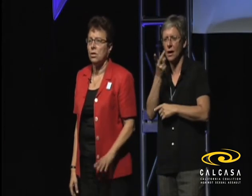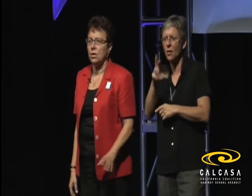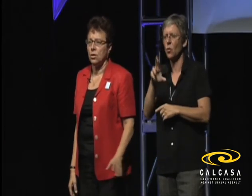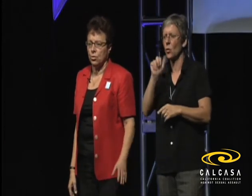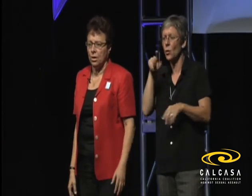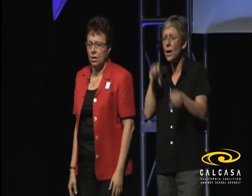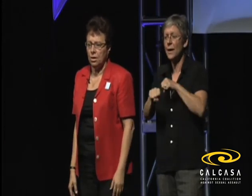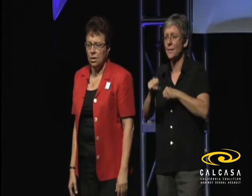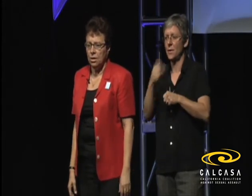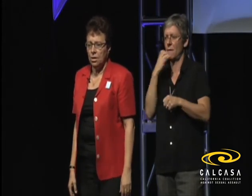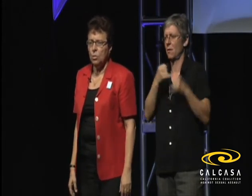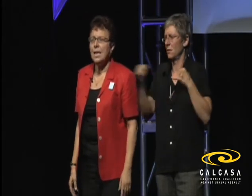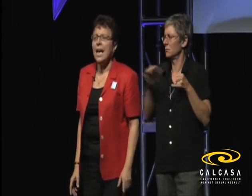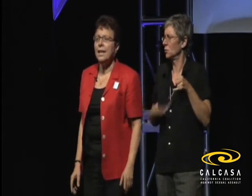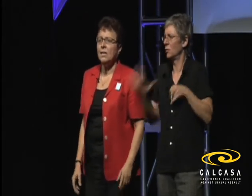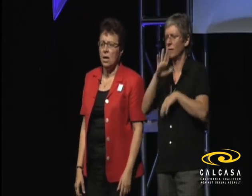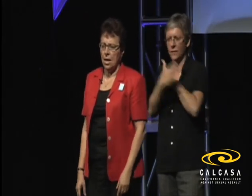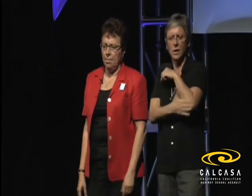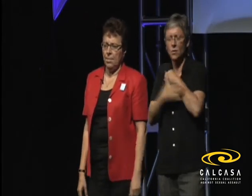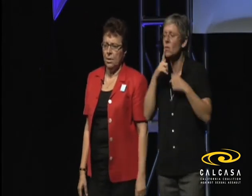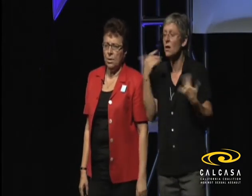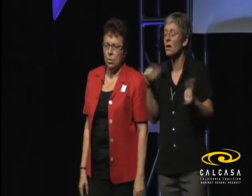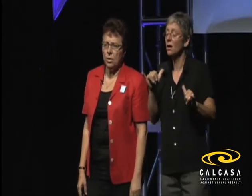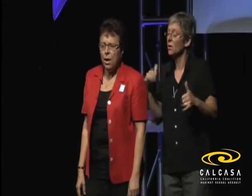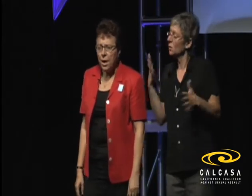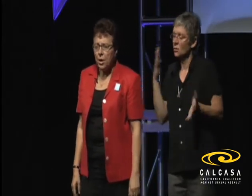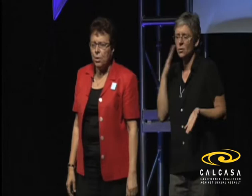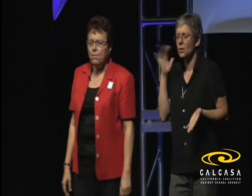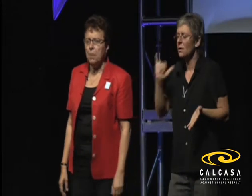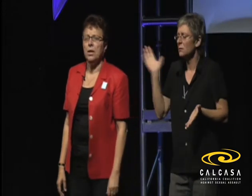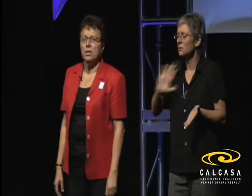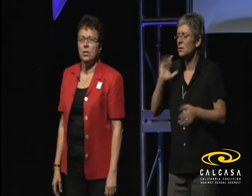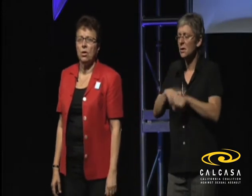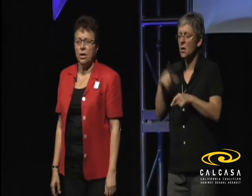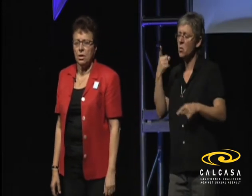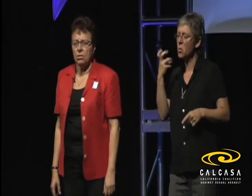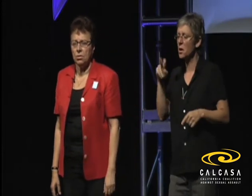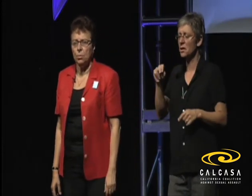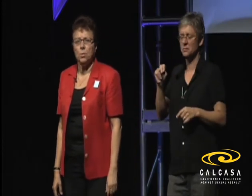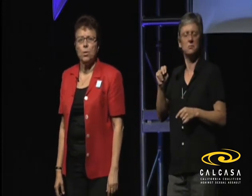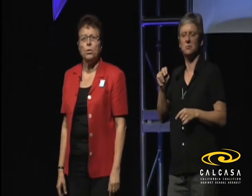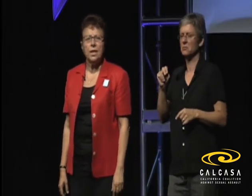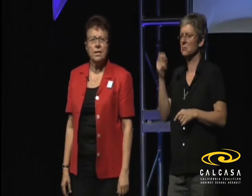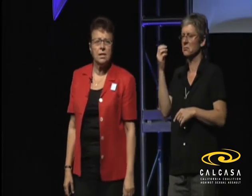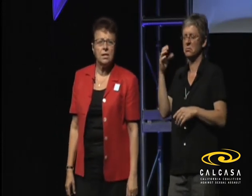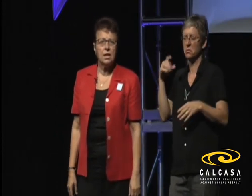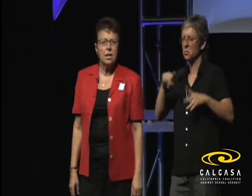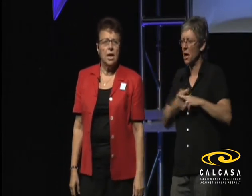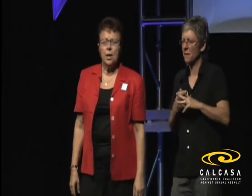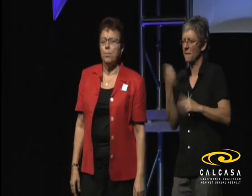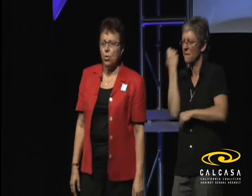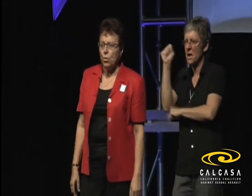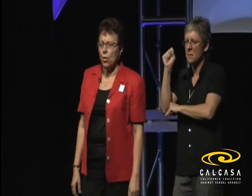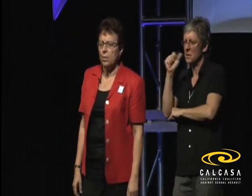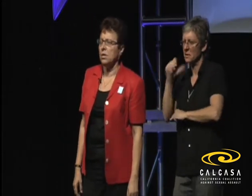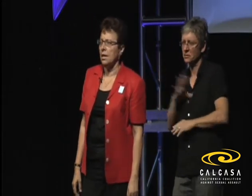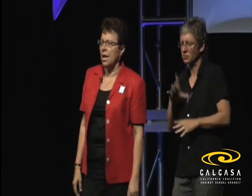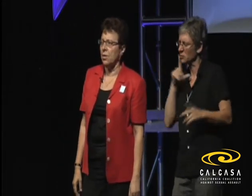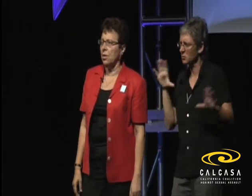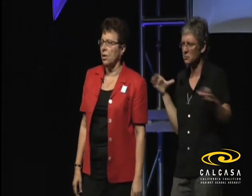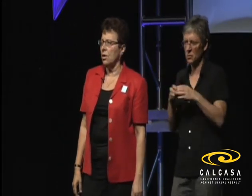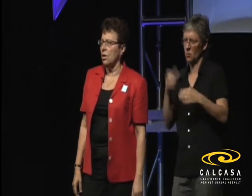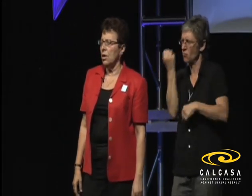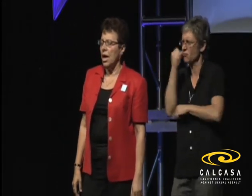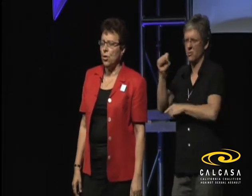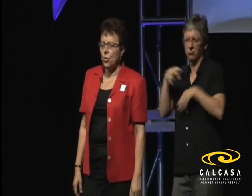hotlines across the country. It was a heady time when the pioneering feminists started to put protests and programs